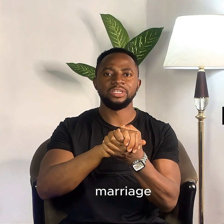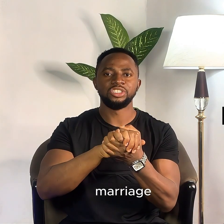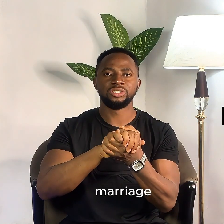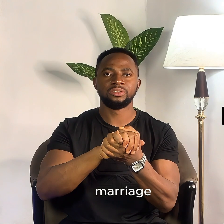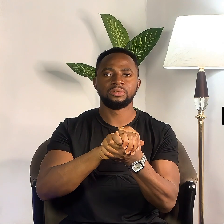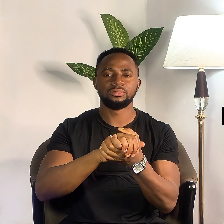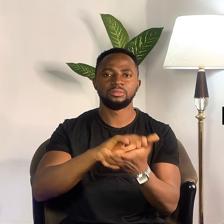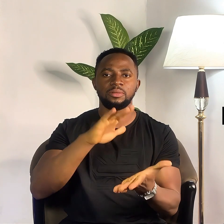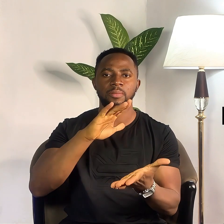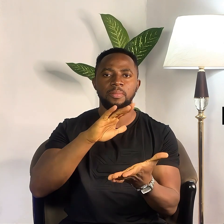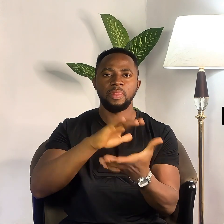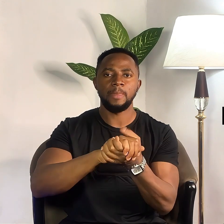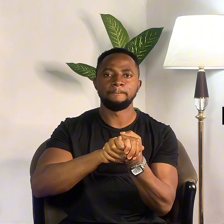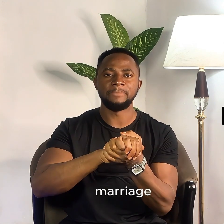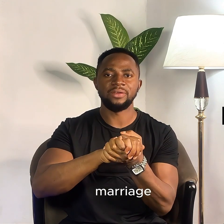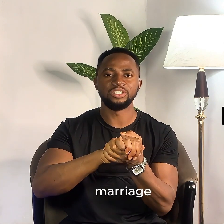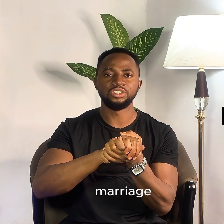Marriage, marriage.